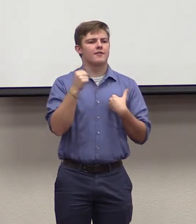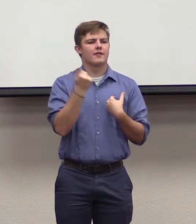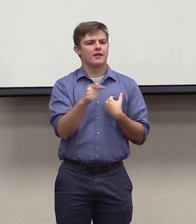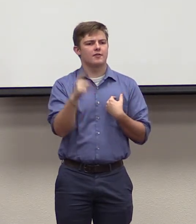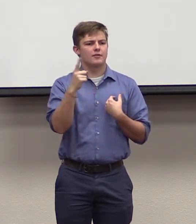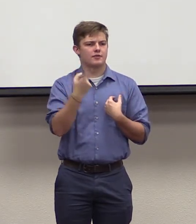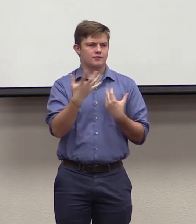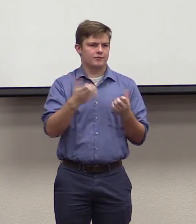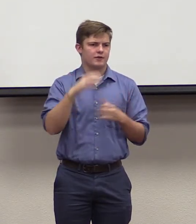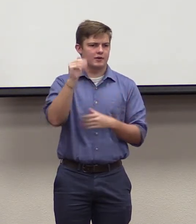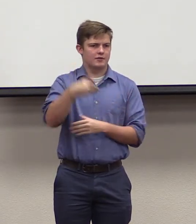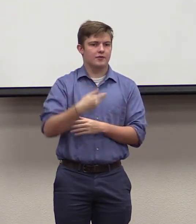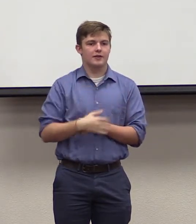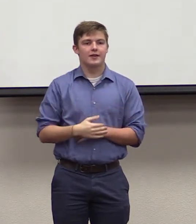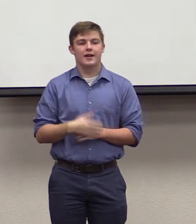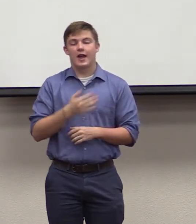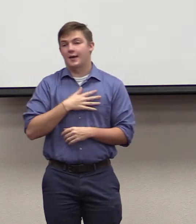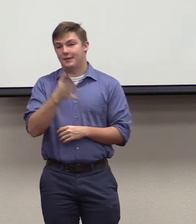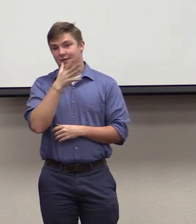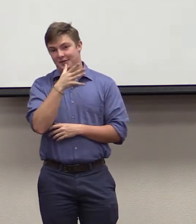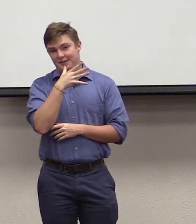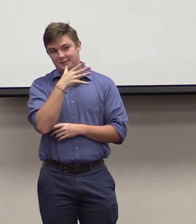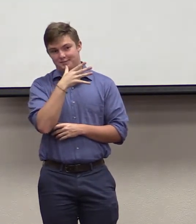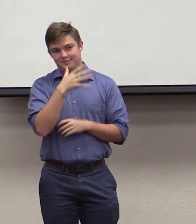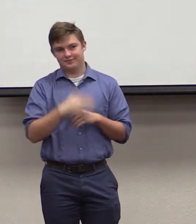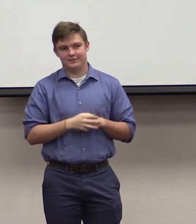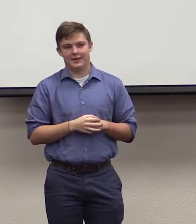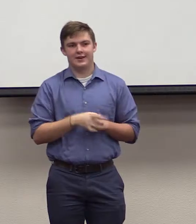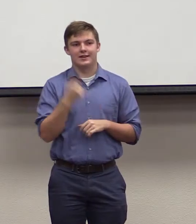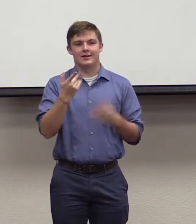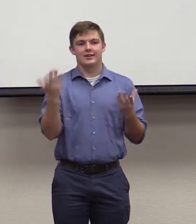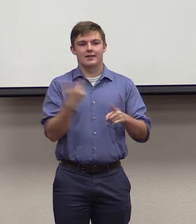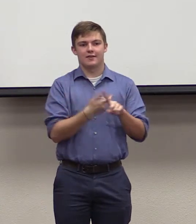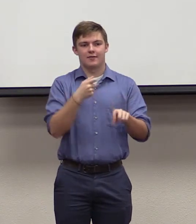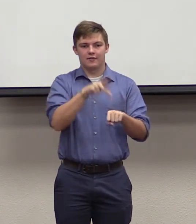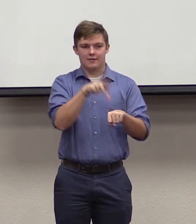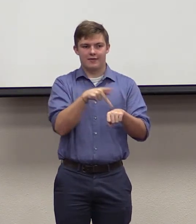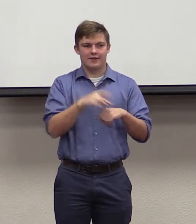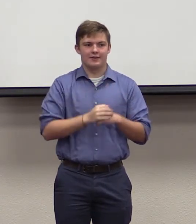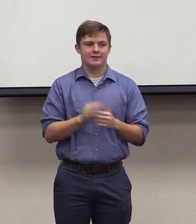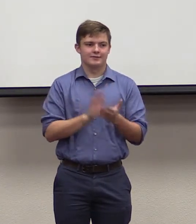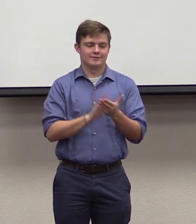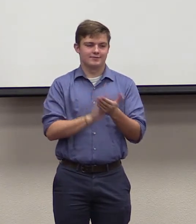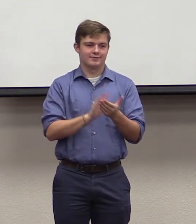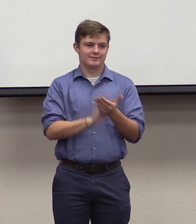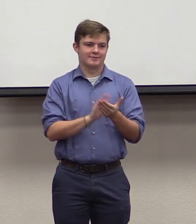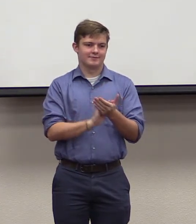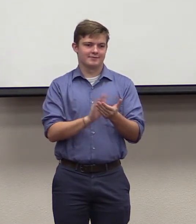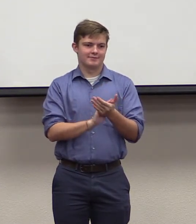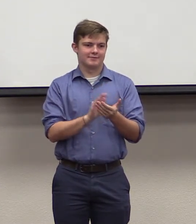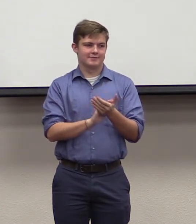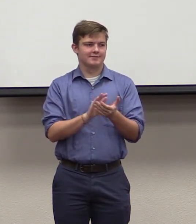introduce? This is my mother. She's here in the Philippines.